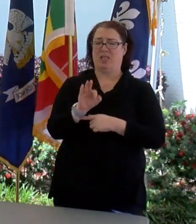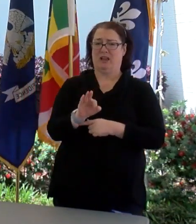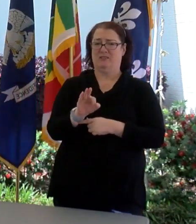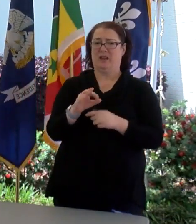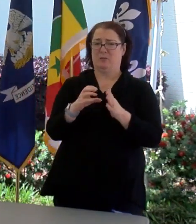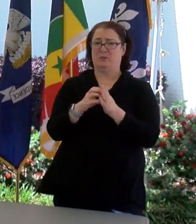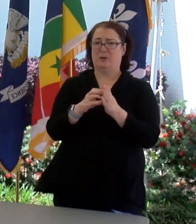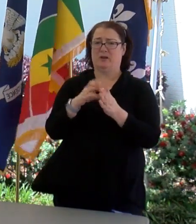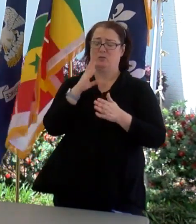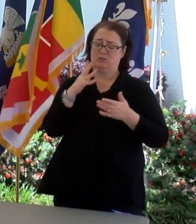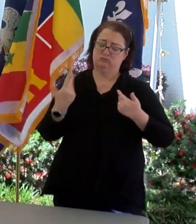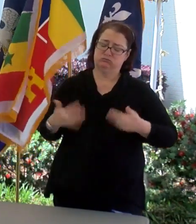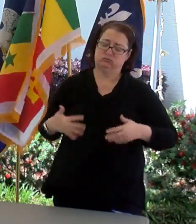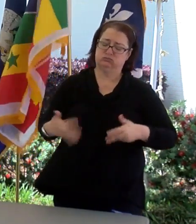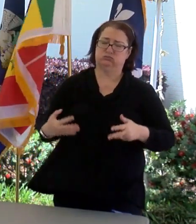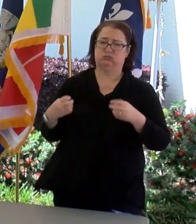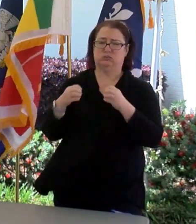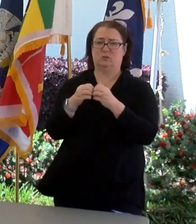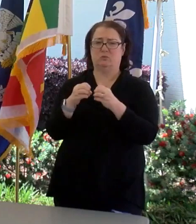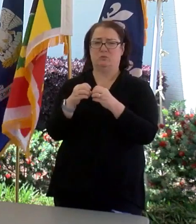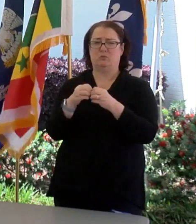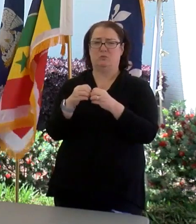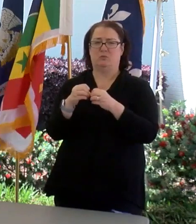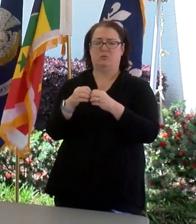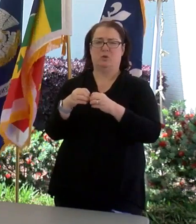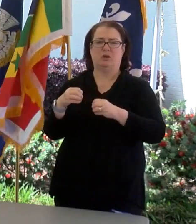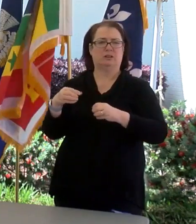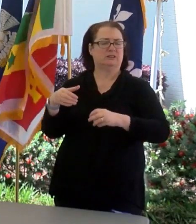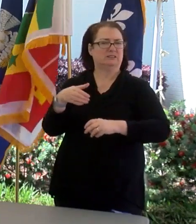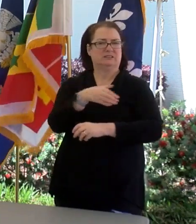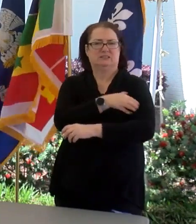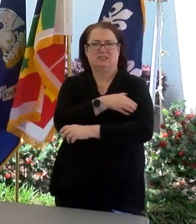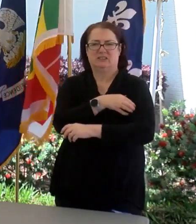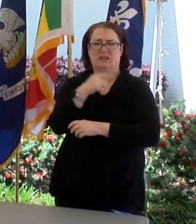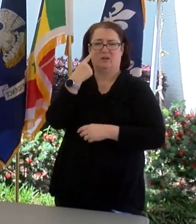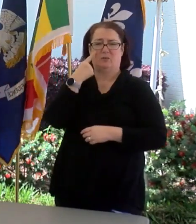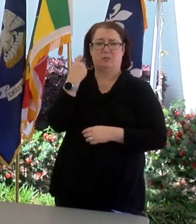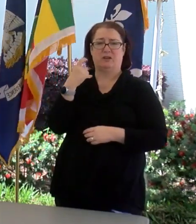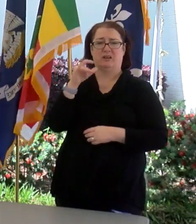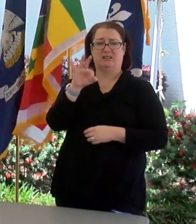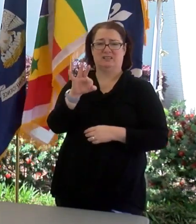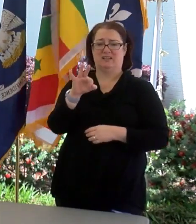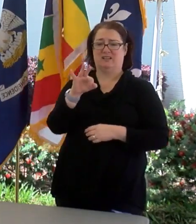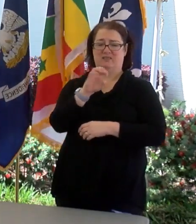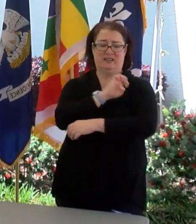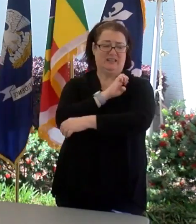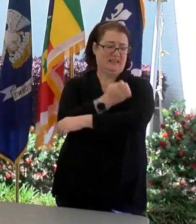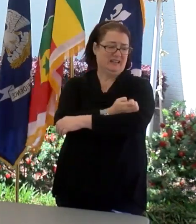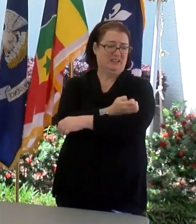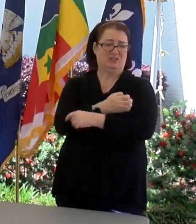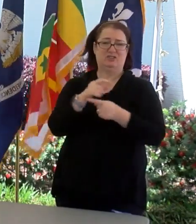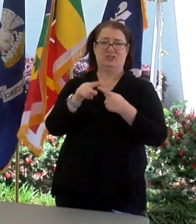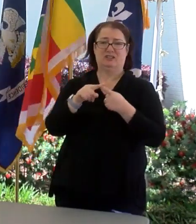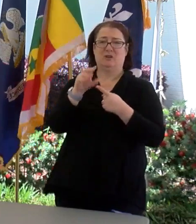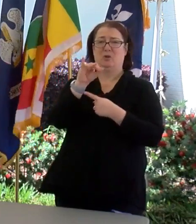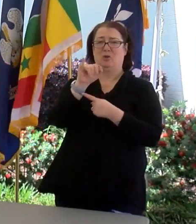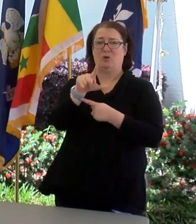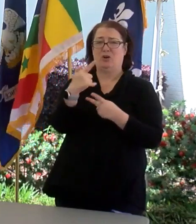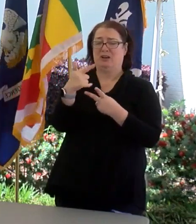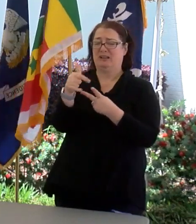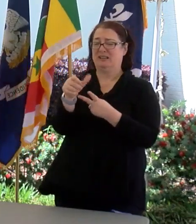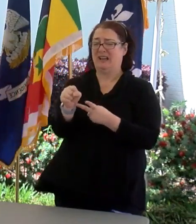impacted than many parts of our nation due to the massive decline in energy prices. West Texas Intermediate